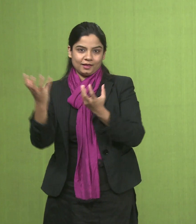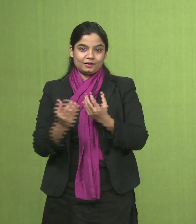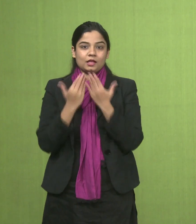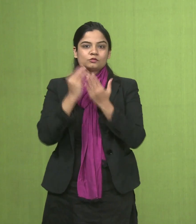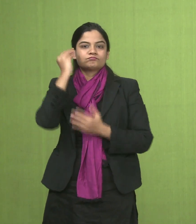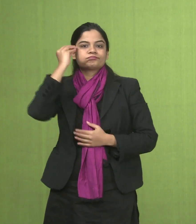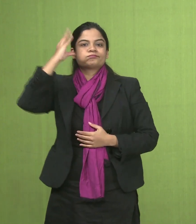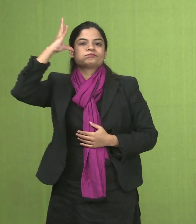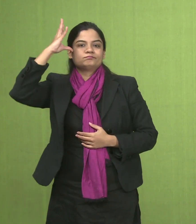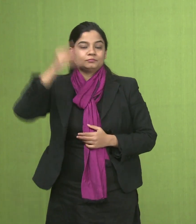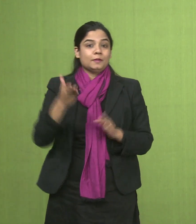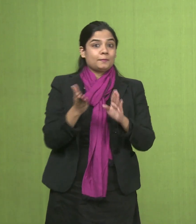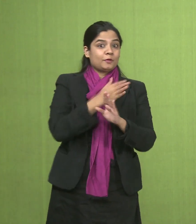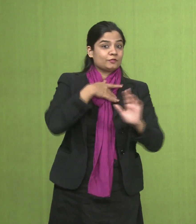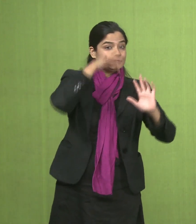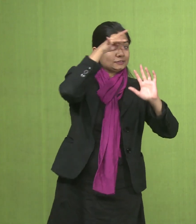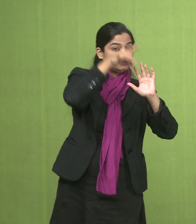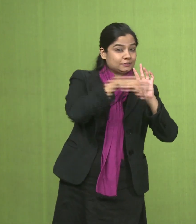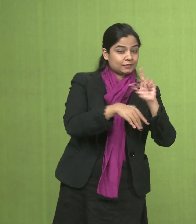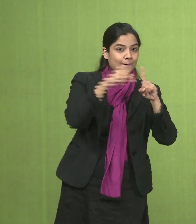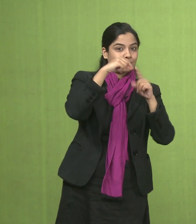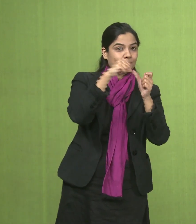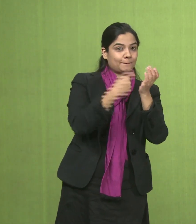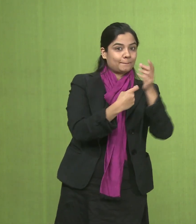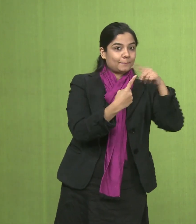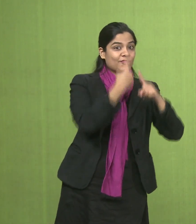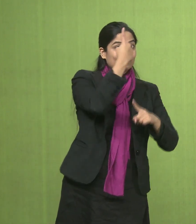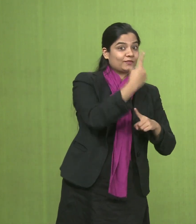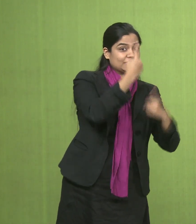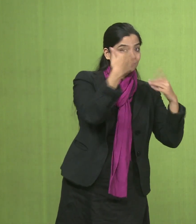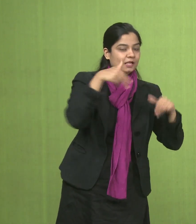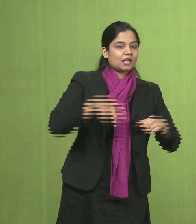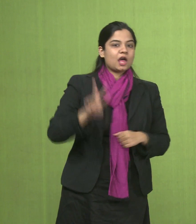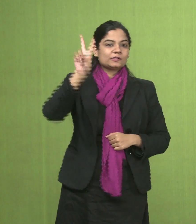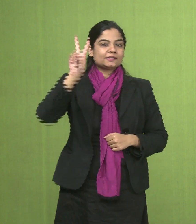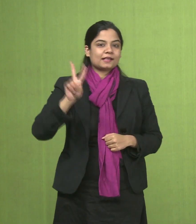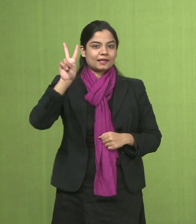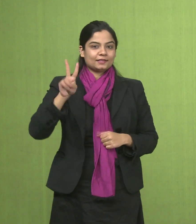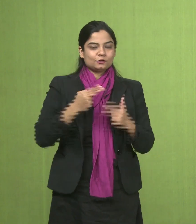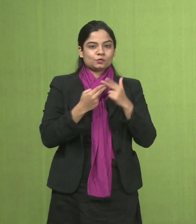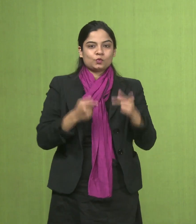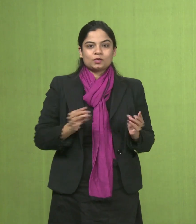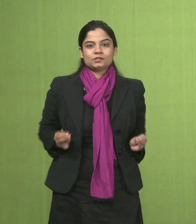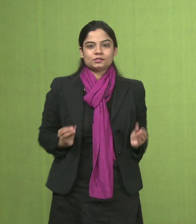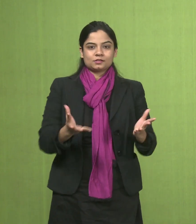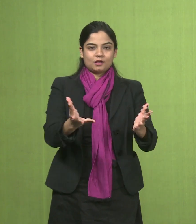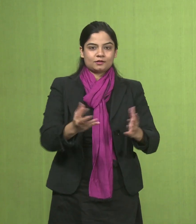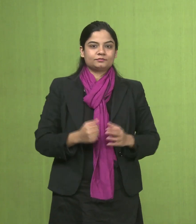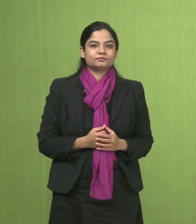Consumer Education. We have discussed part 1 of this chapter. This is part 2. Let's begin